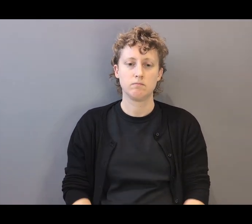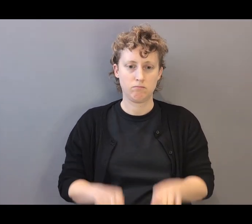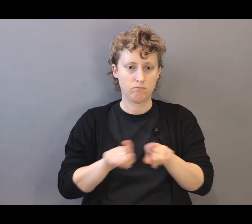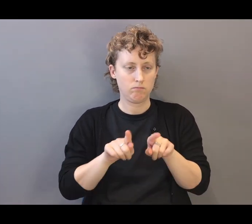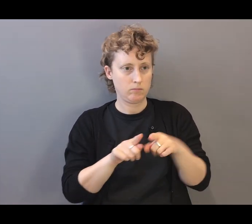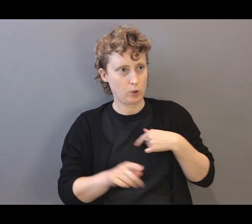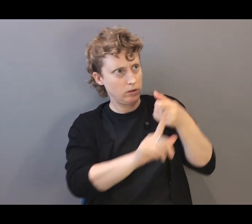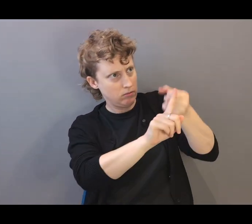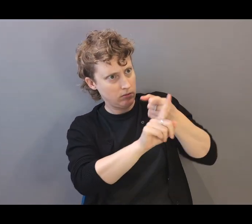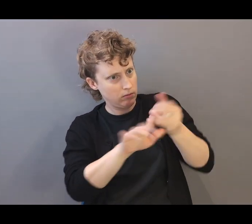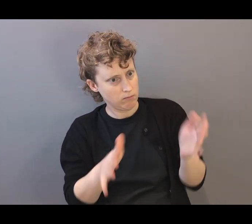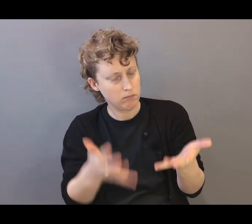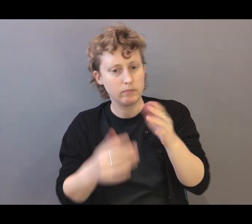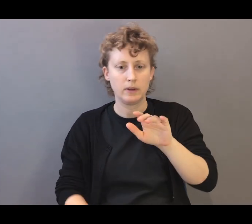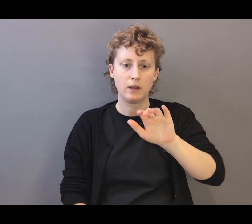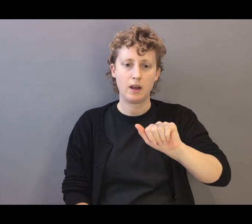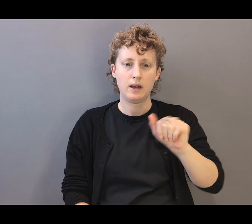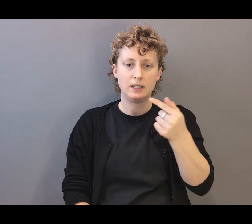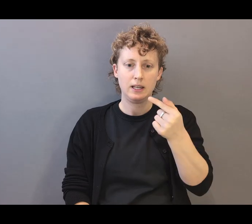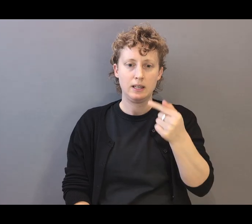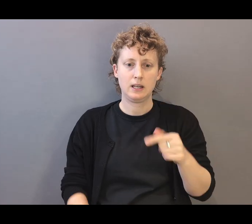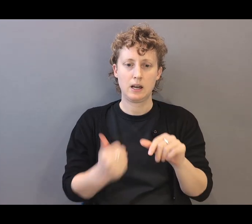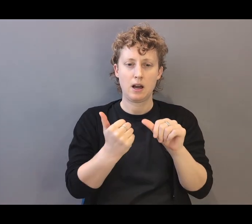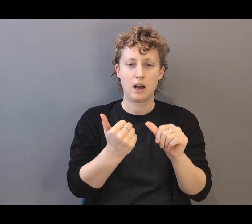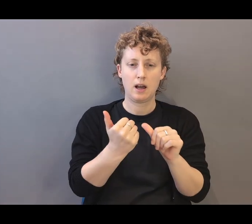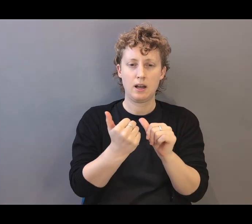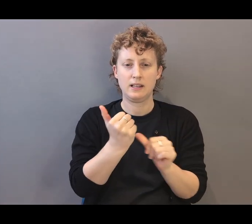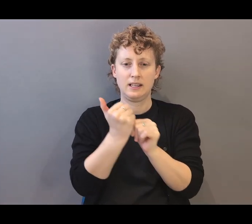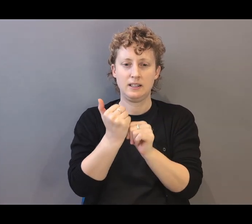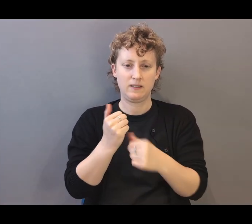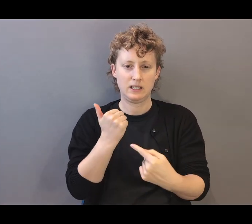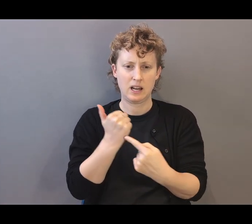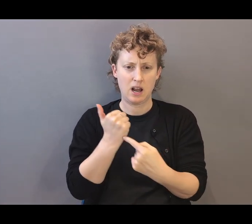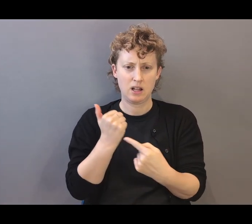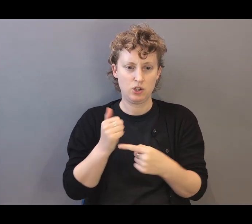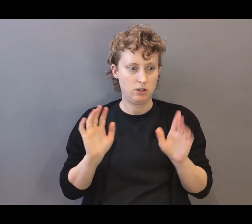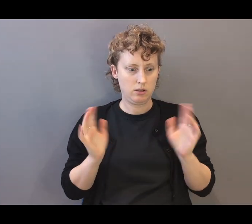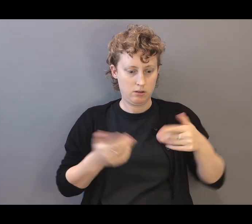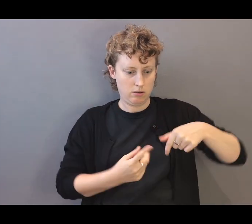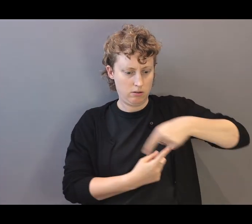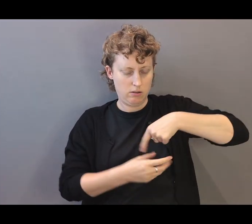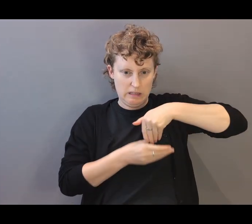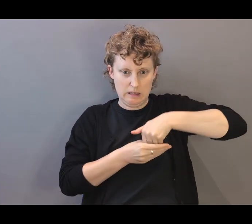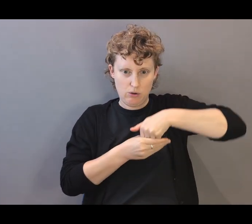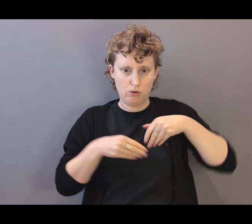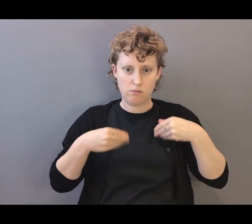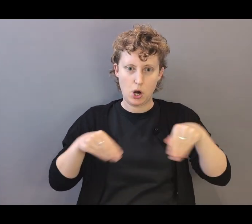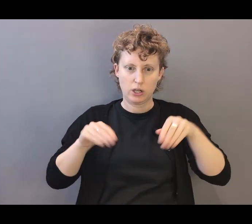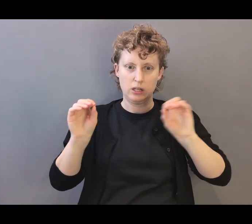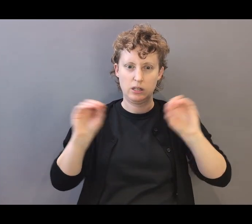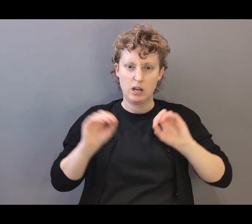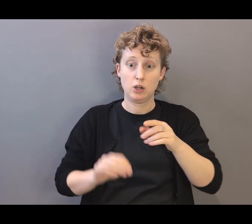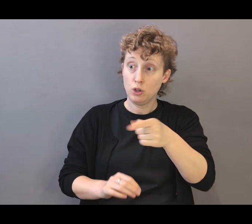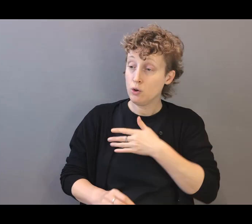technologies, because right now there is no internal market for this. So if you want to access a certain piece of assistive technology, there will be